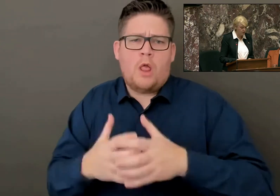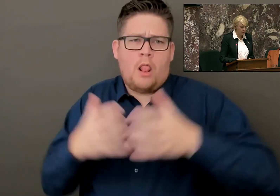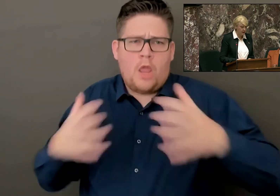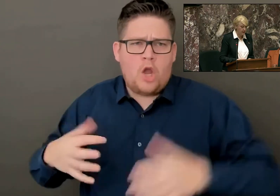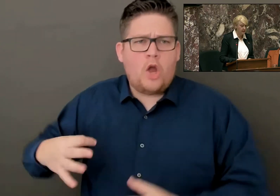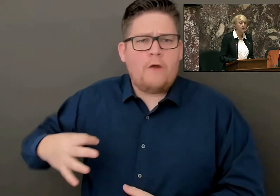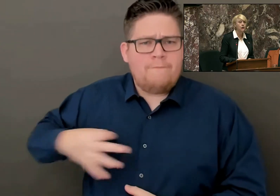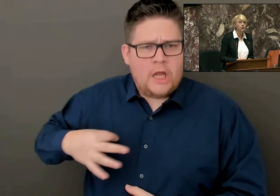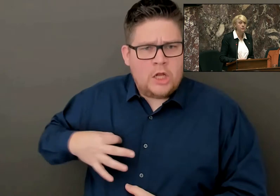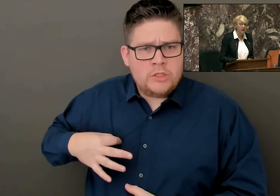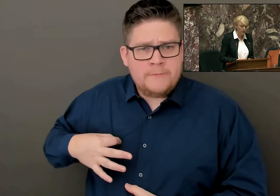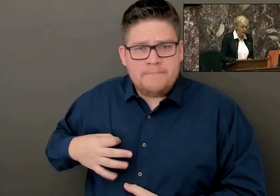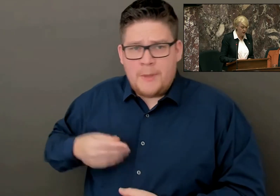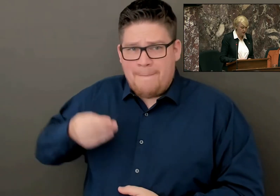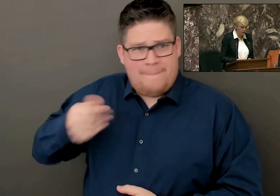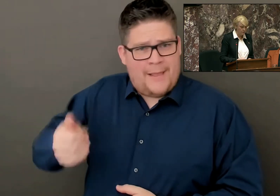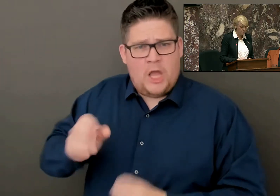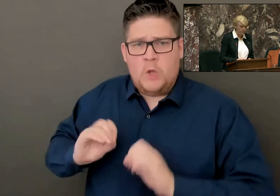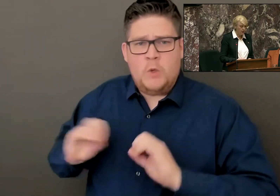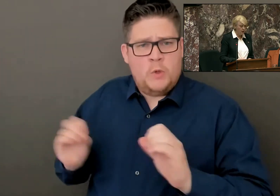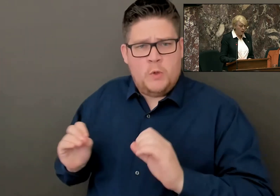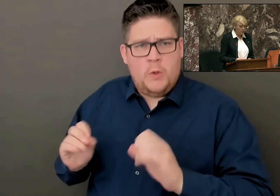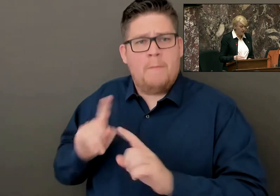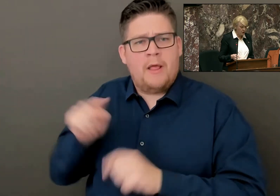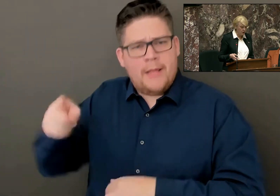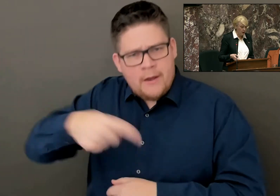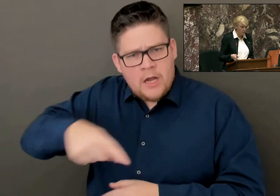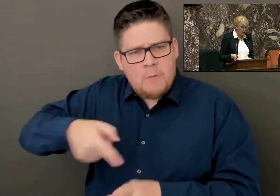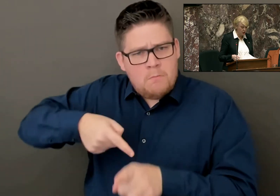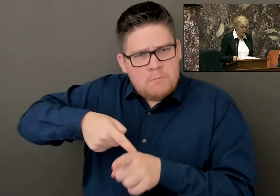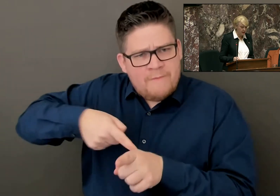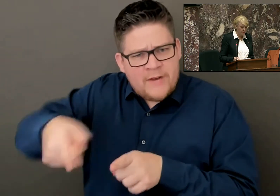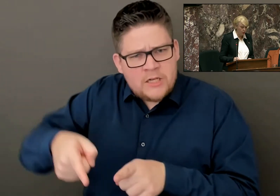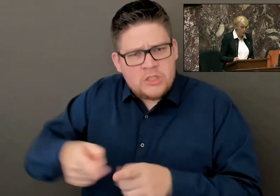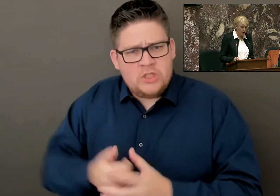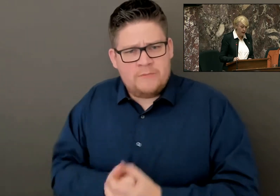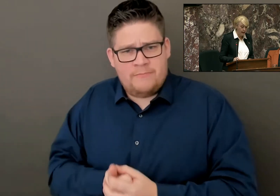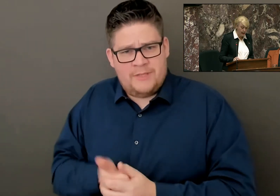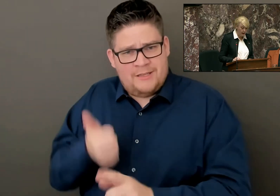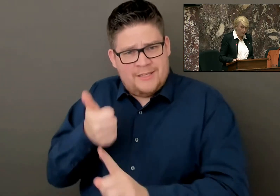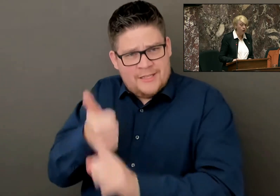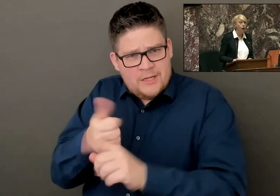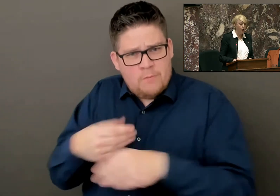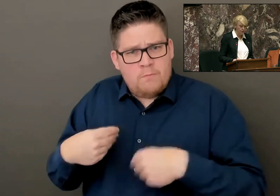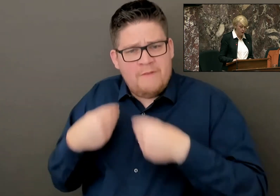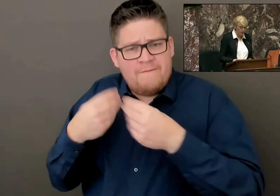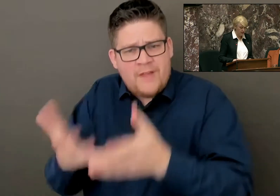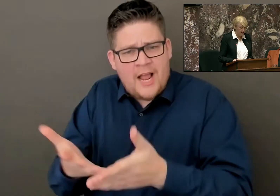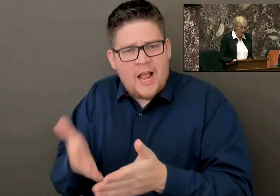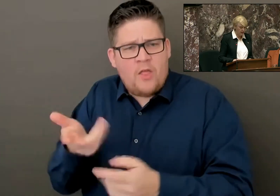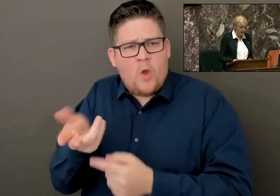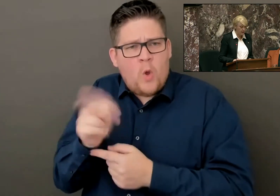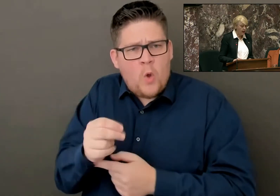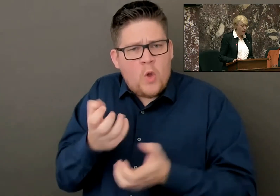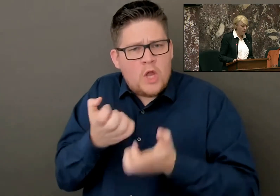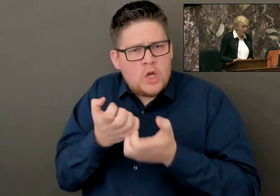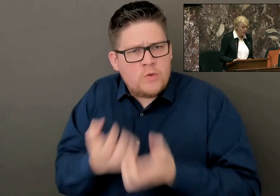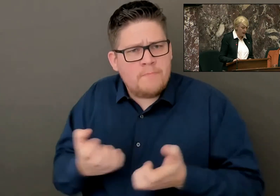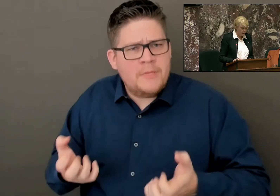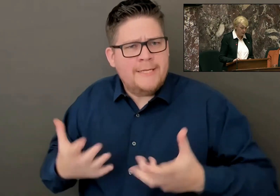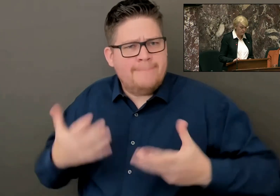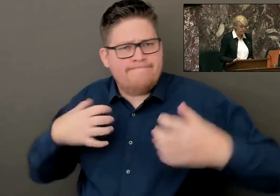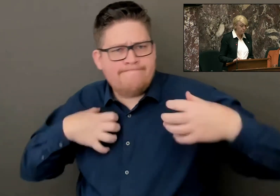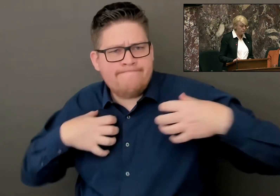and expertise to the people they rescue. Provincial Emergency Program AIR also participates.